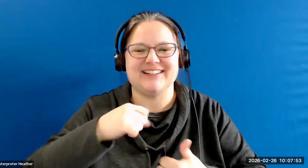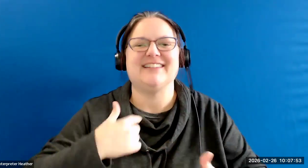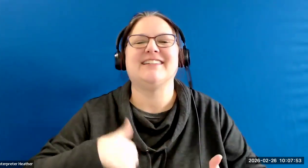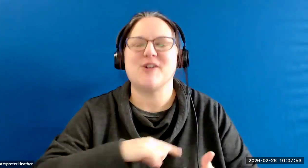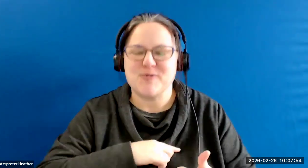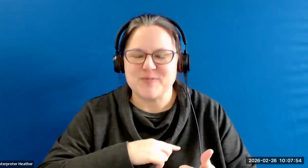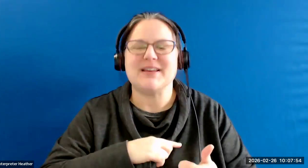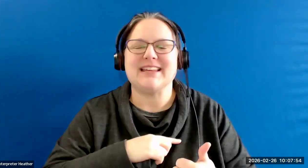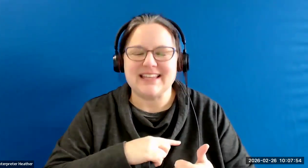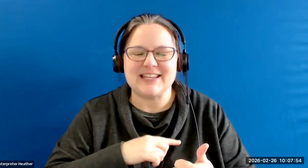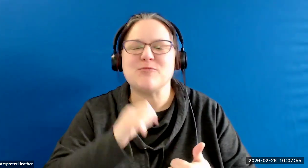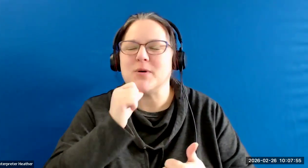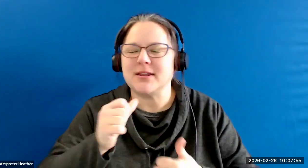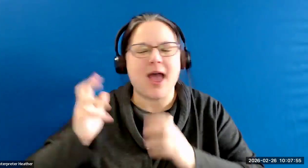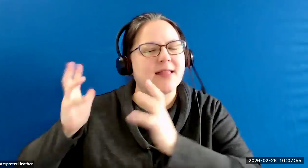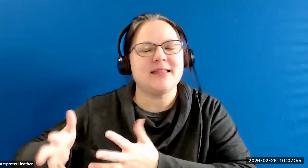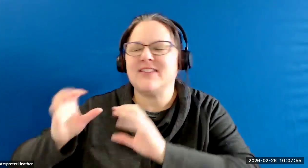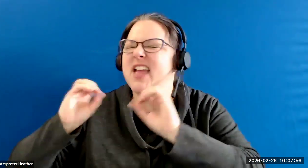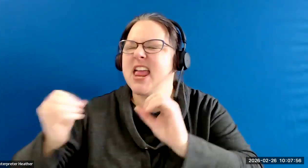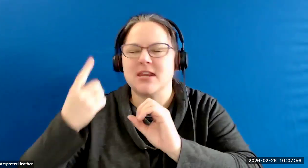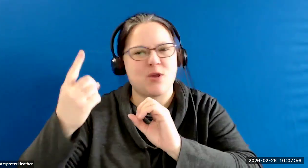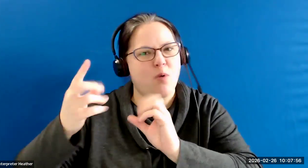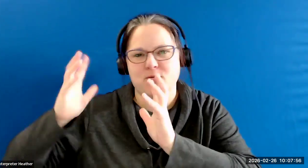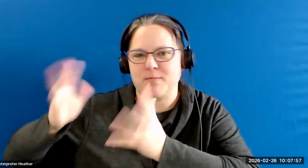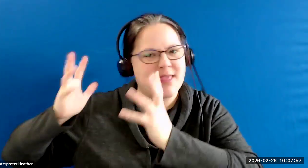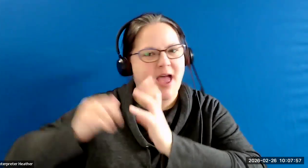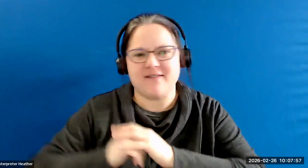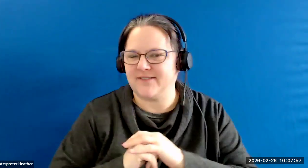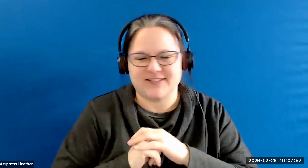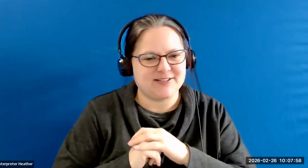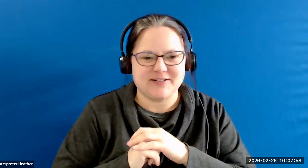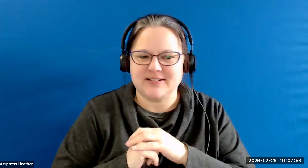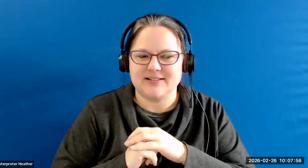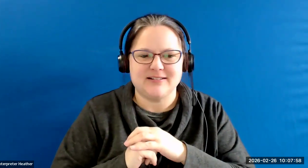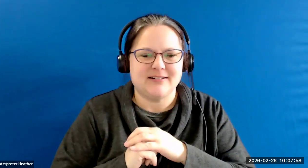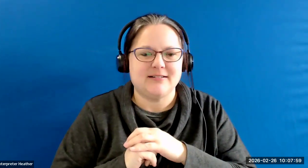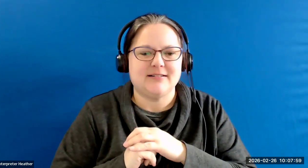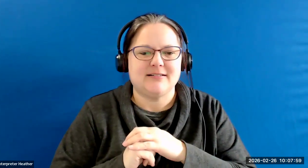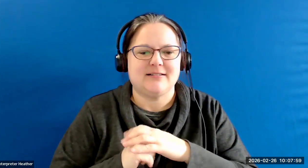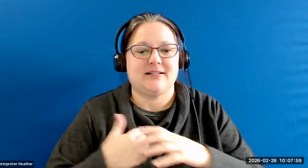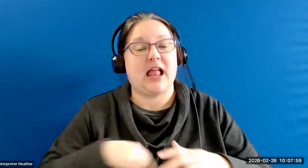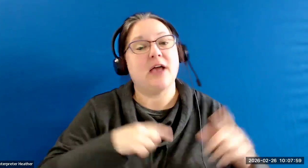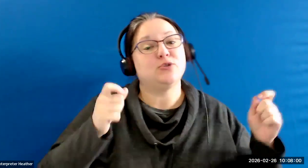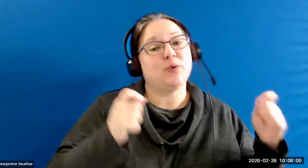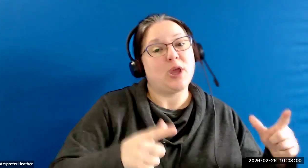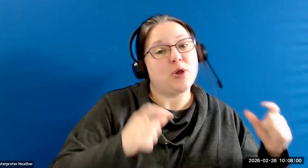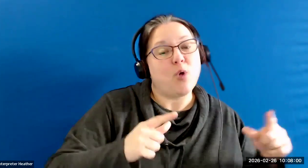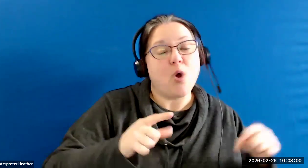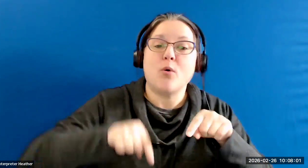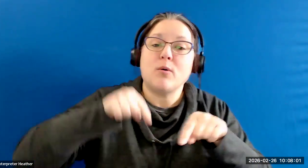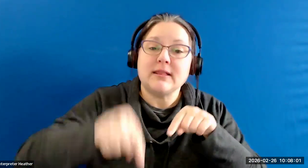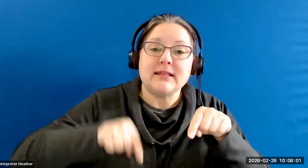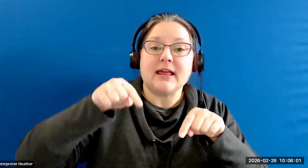we will leave no one behind. As we roll, limp, stem,